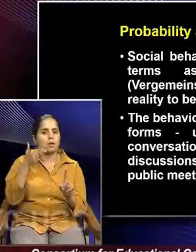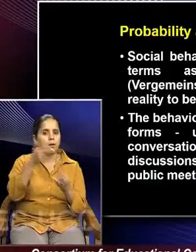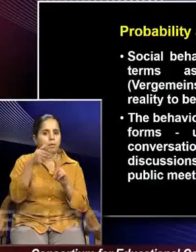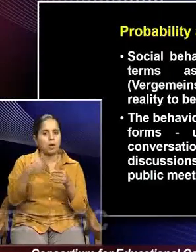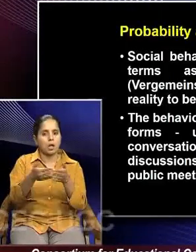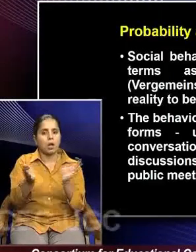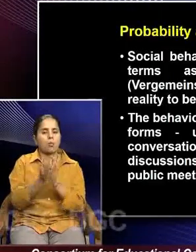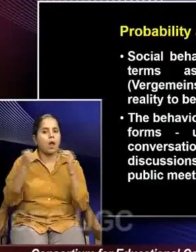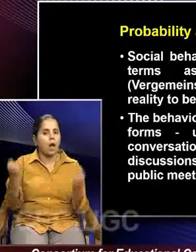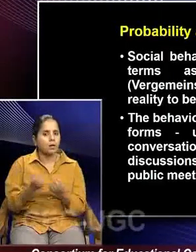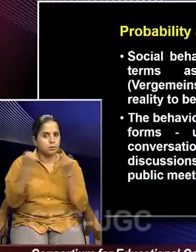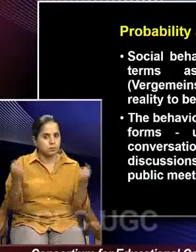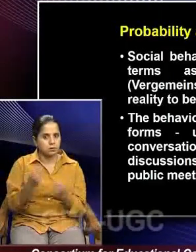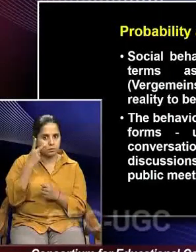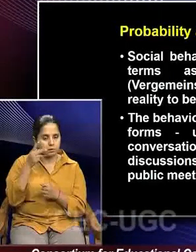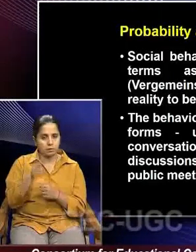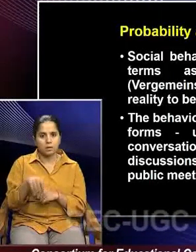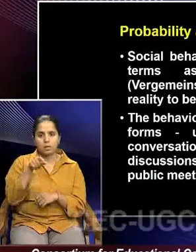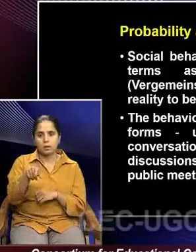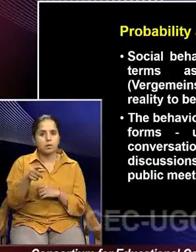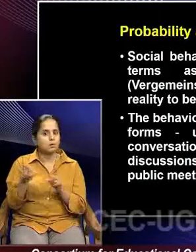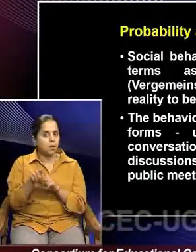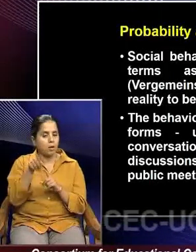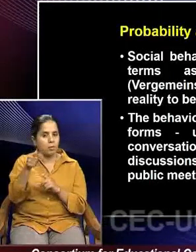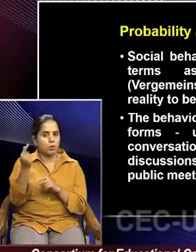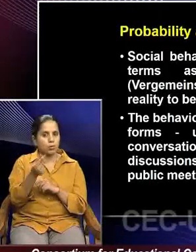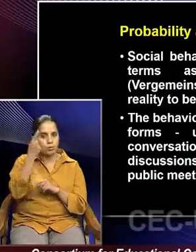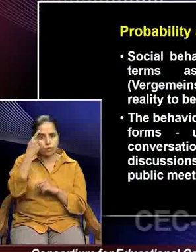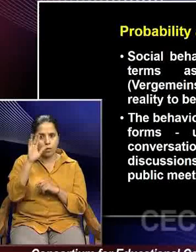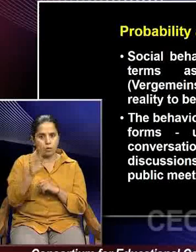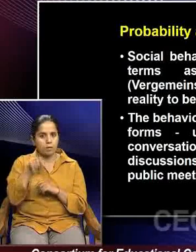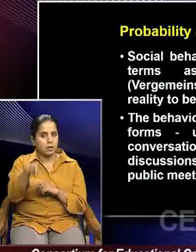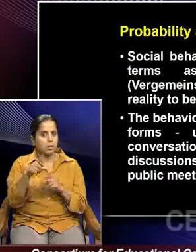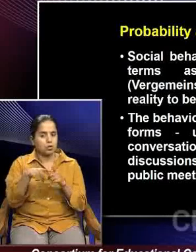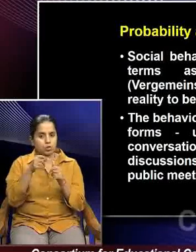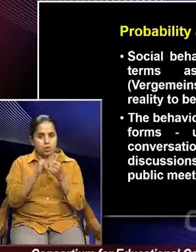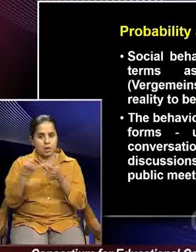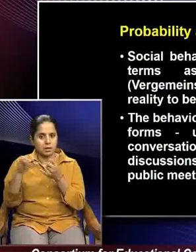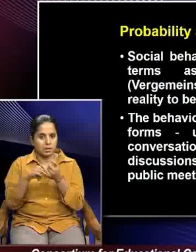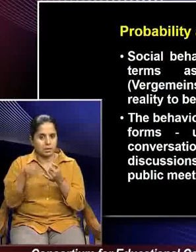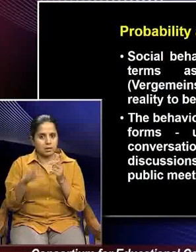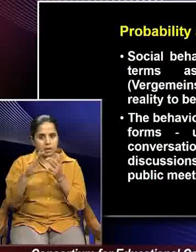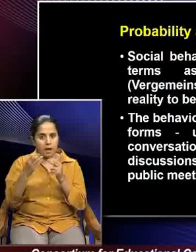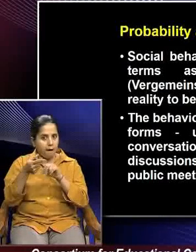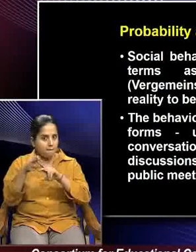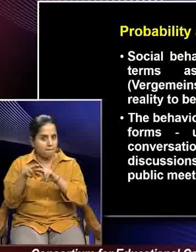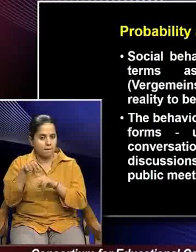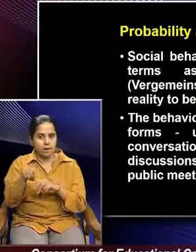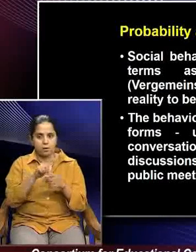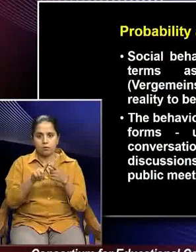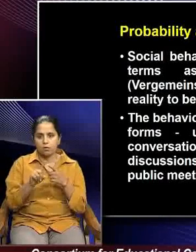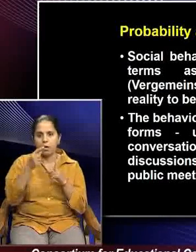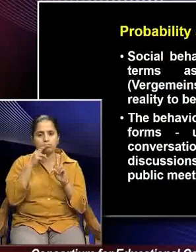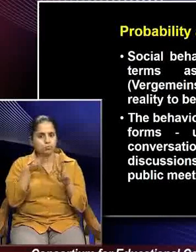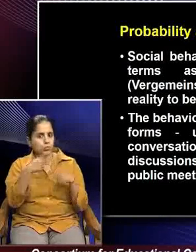communal action, which was the term which he used for Gesellschaft, and is the primary